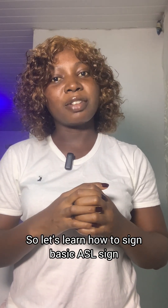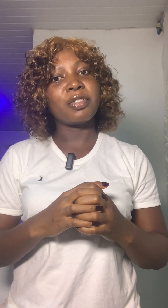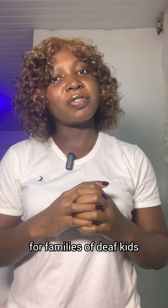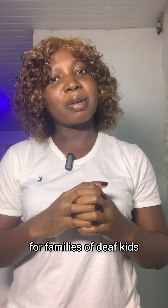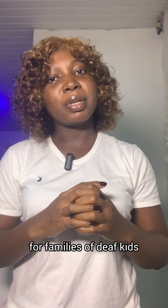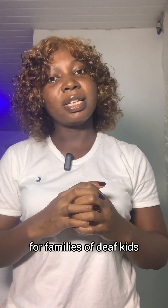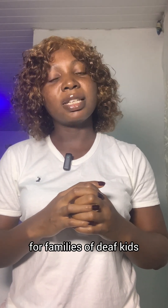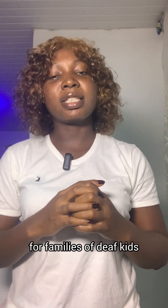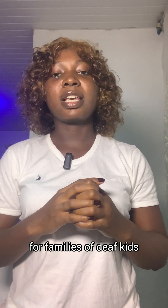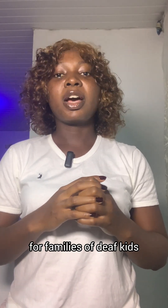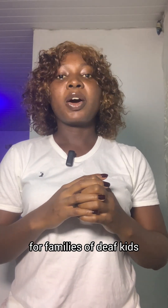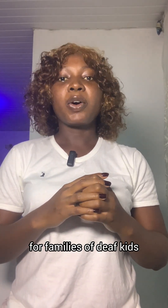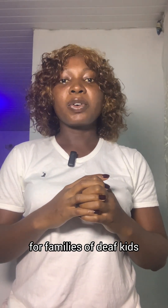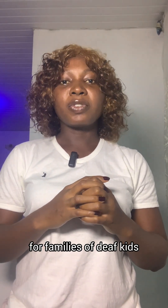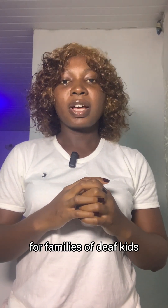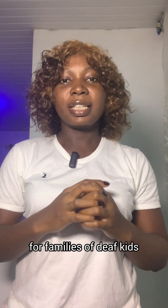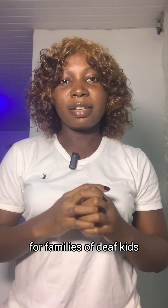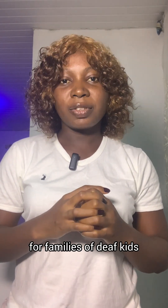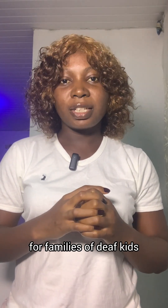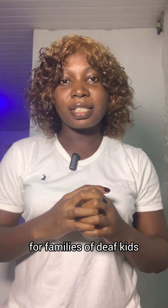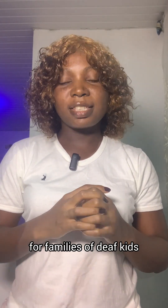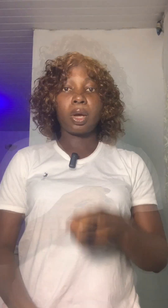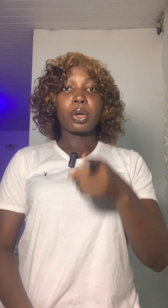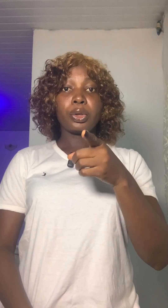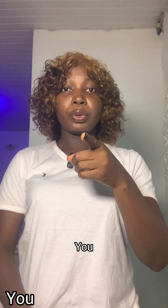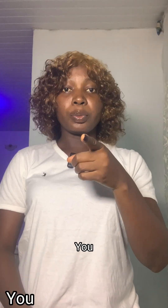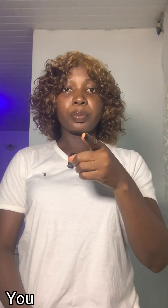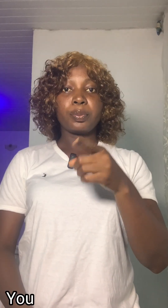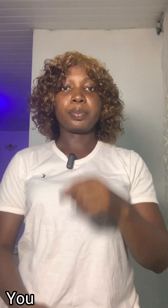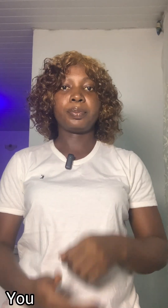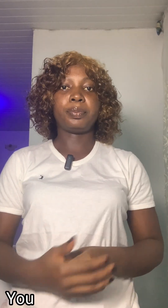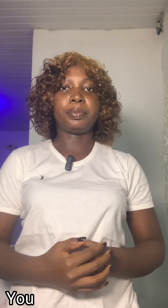for families of deaf kids. You,